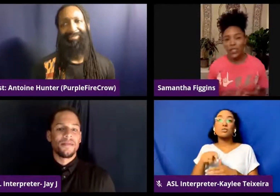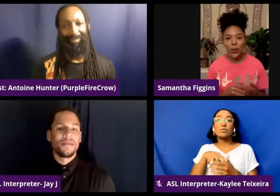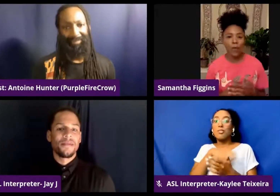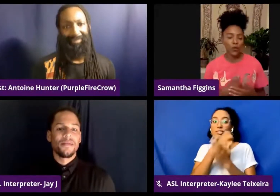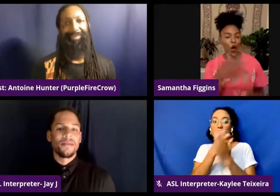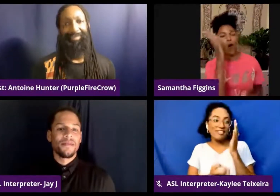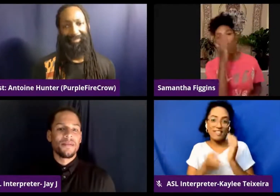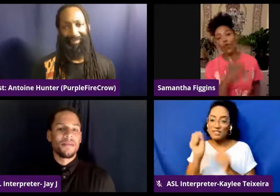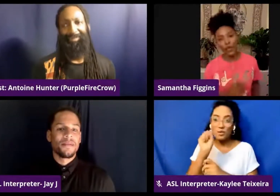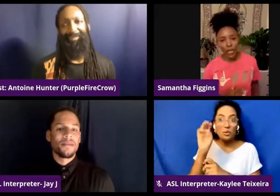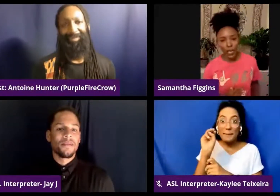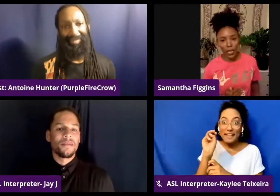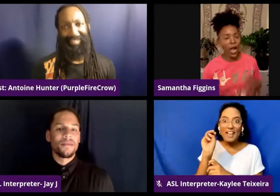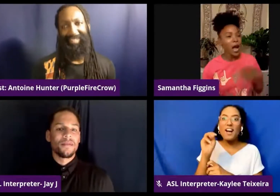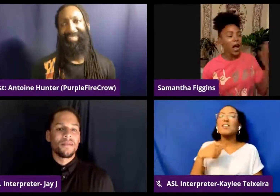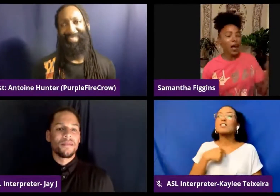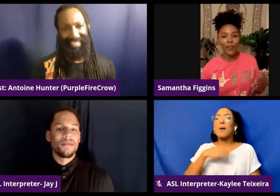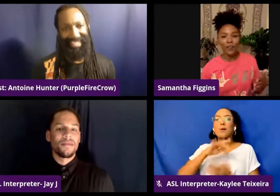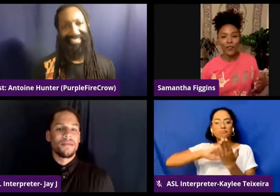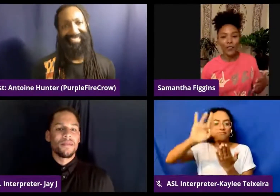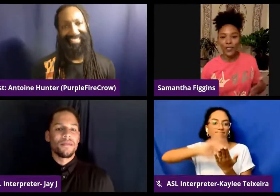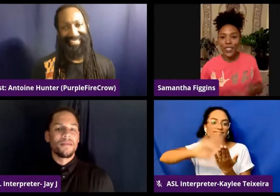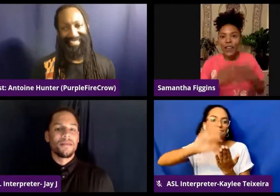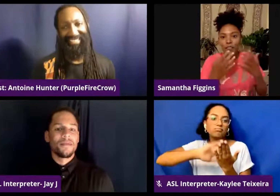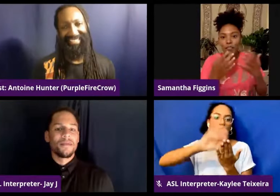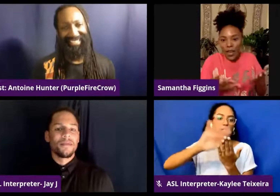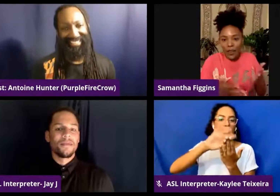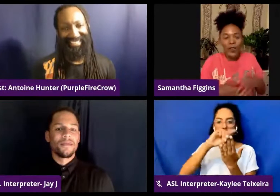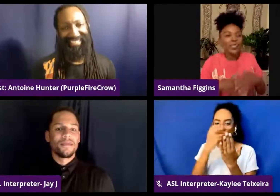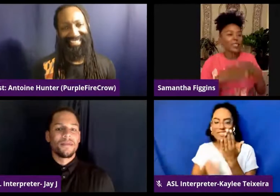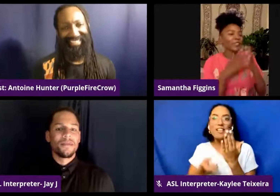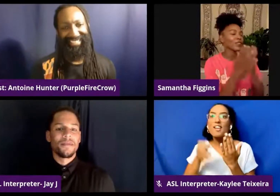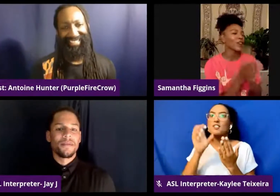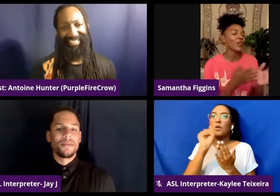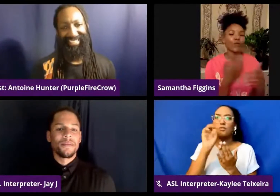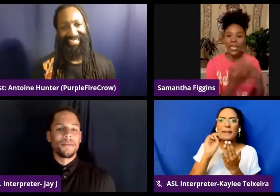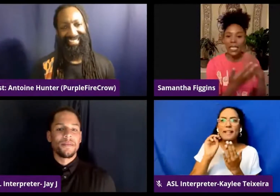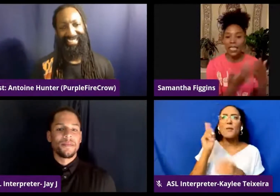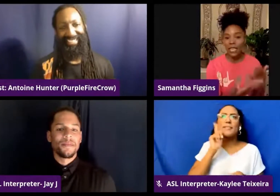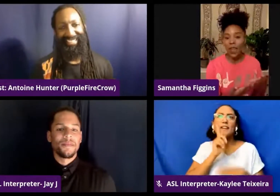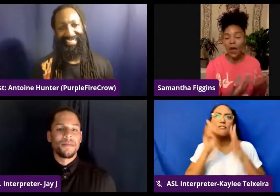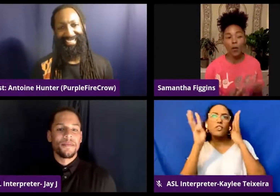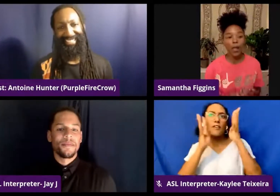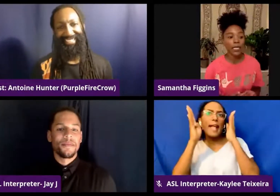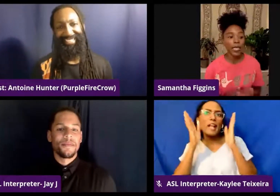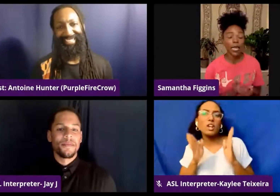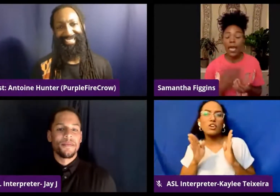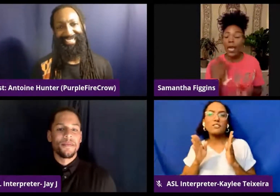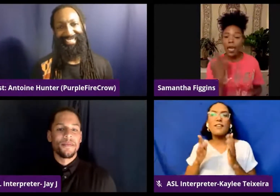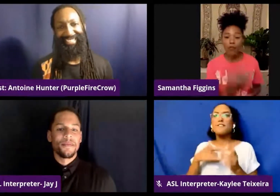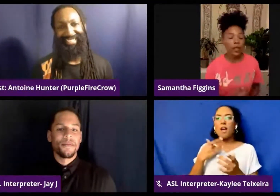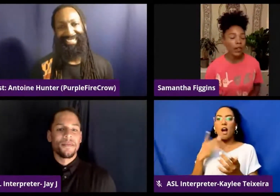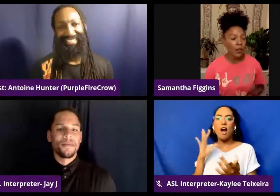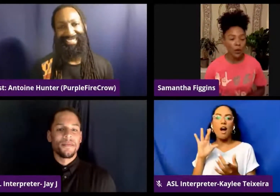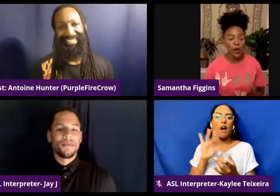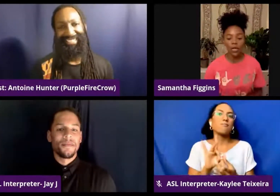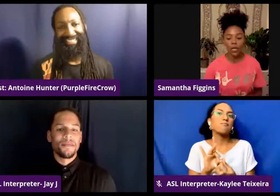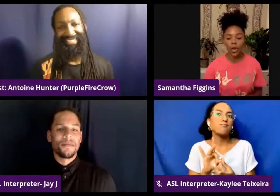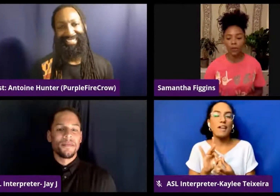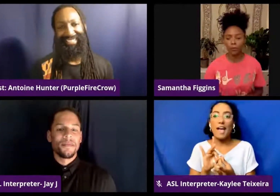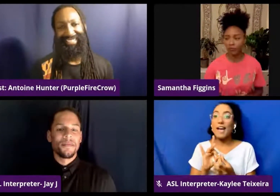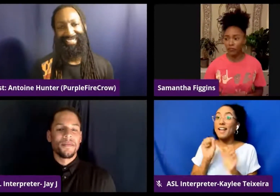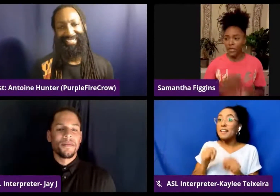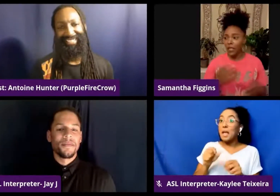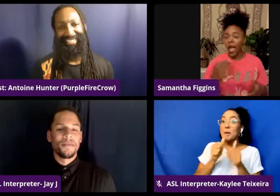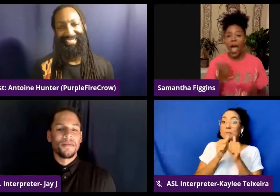So I can swipe through a whole feed of deaf creators and, you know, connecting in that way and saying, hey, I really love your work,